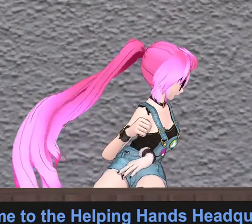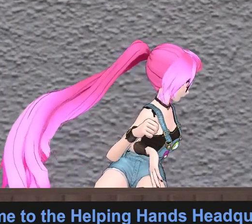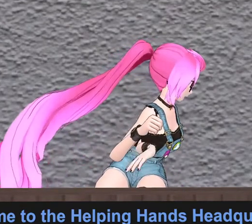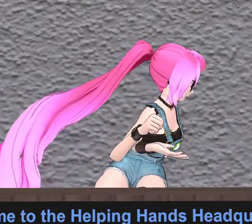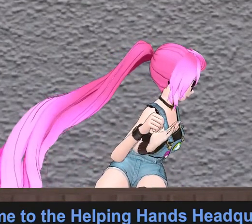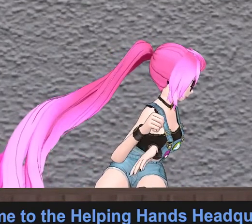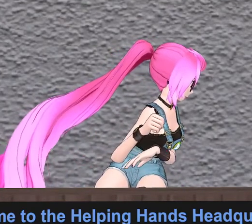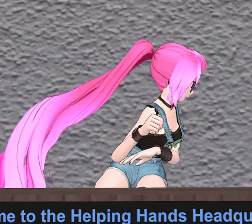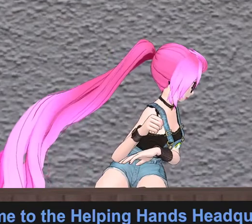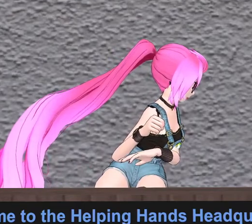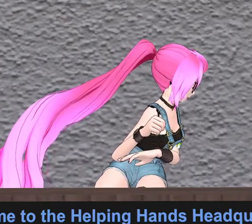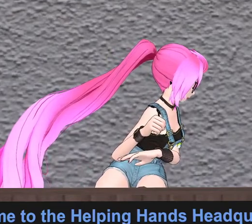Yay. Okay.